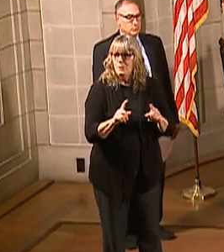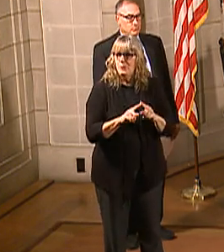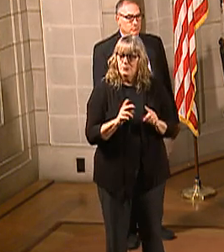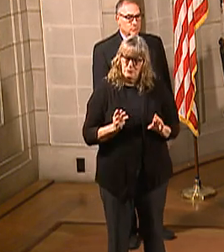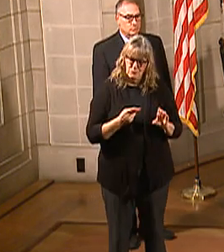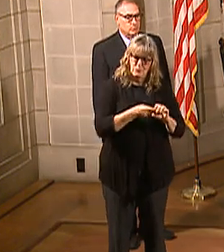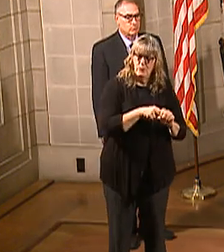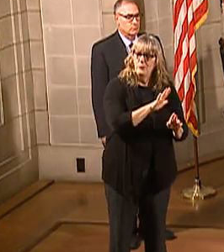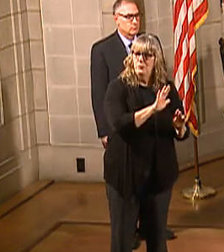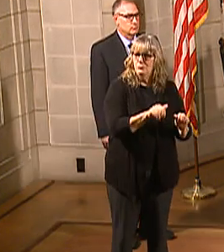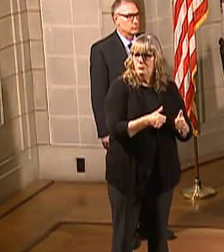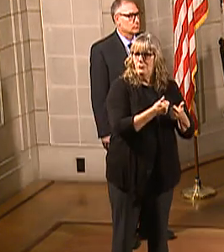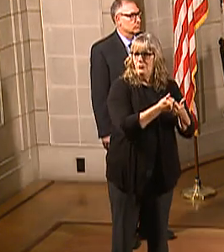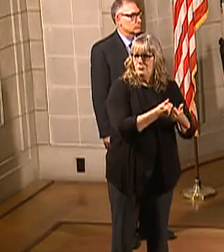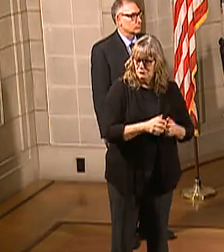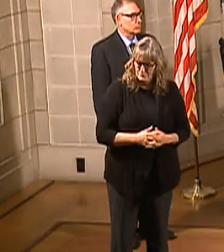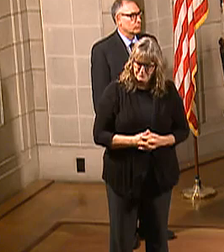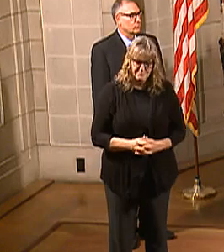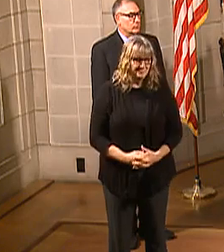Power Challenge.